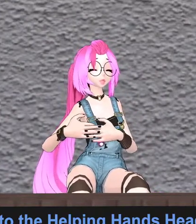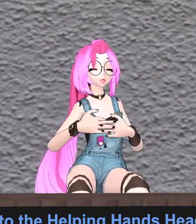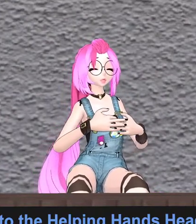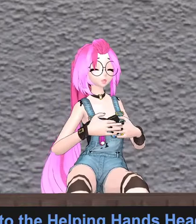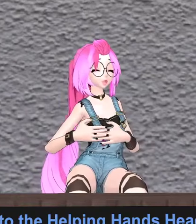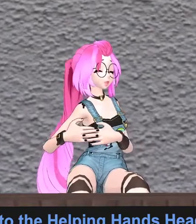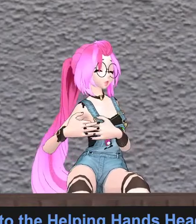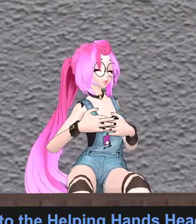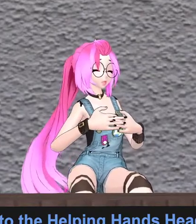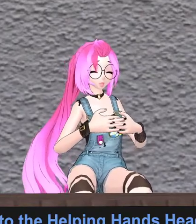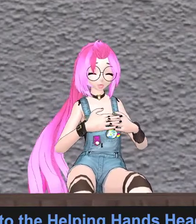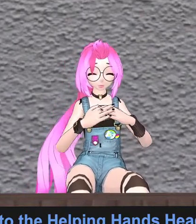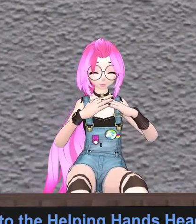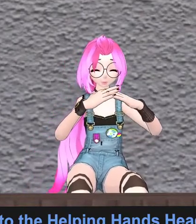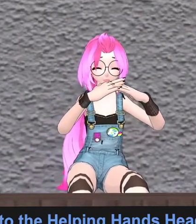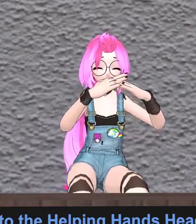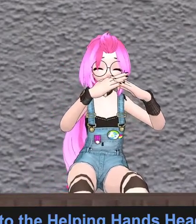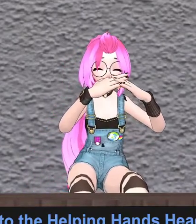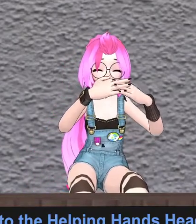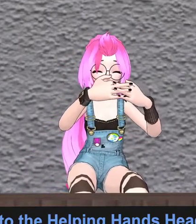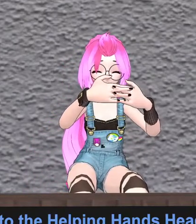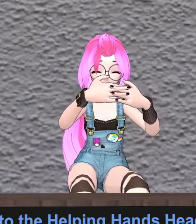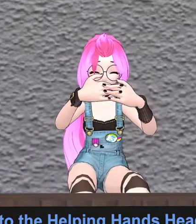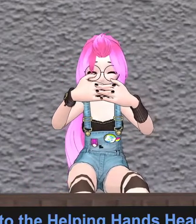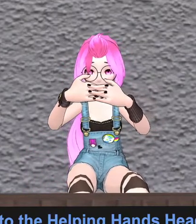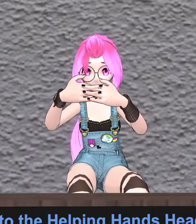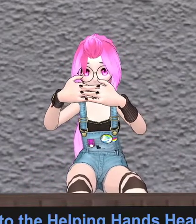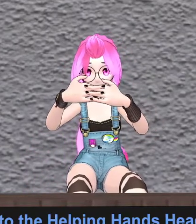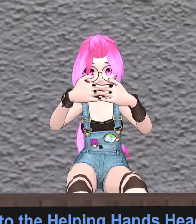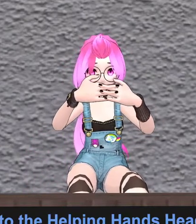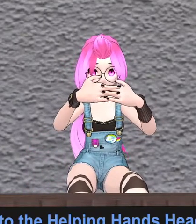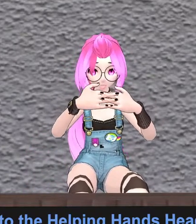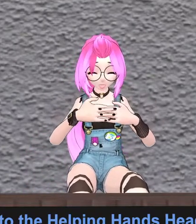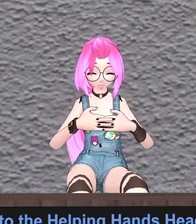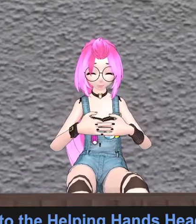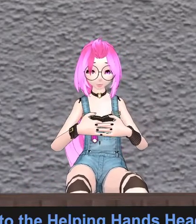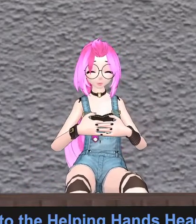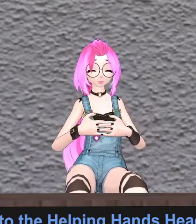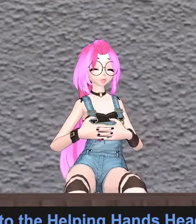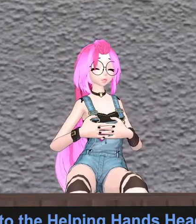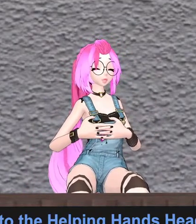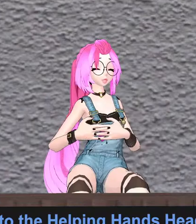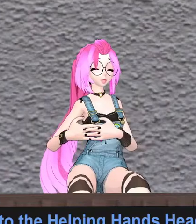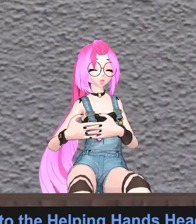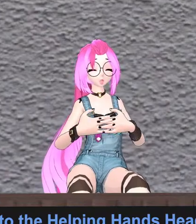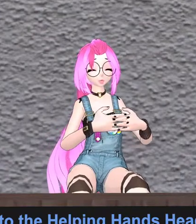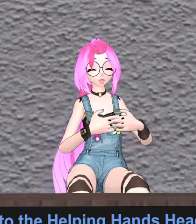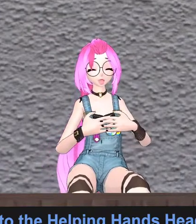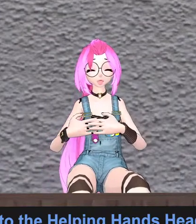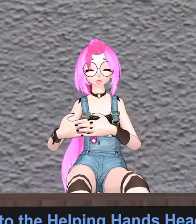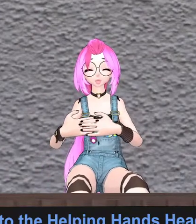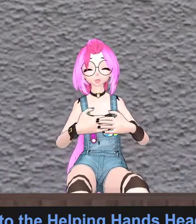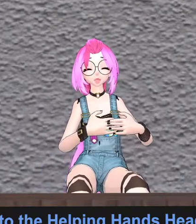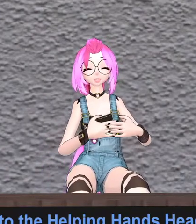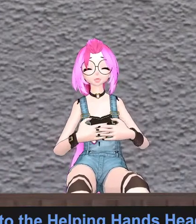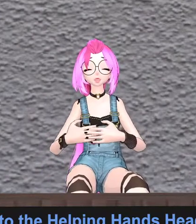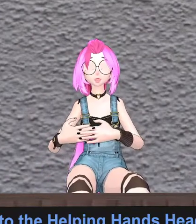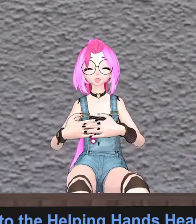what I mean for my Europe people. So, yep, you're going to have your fingers intertwined in front of you going in a